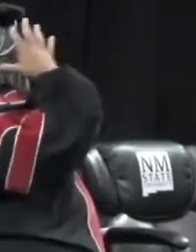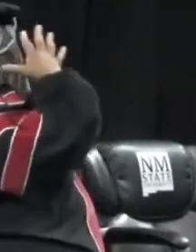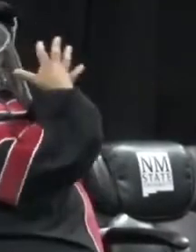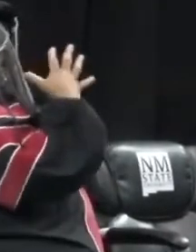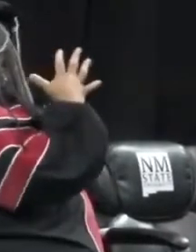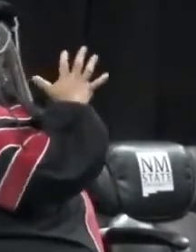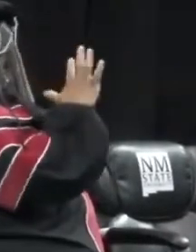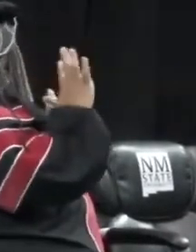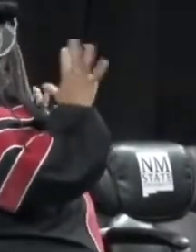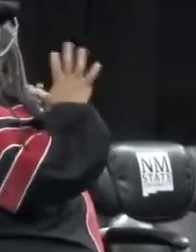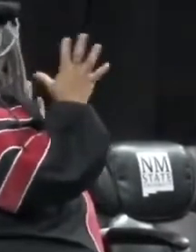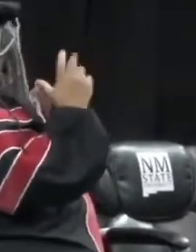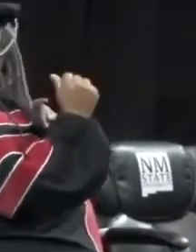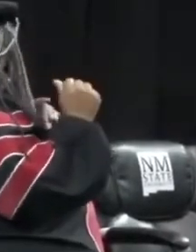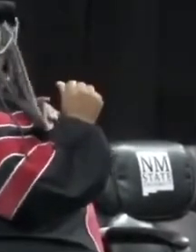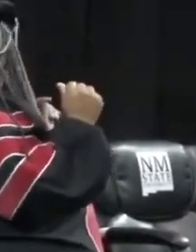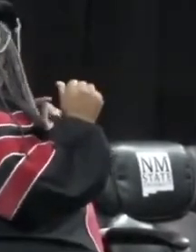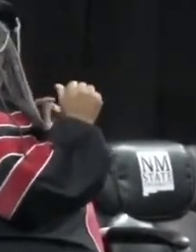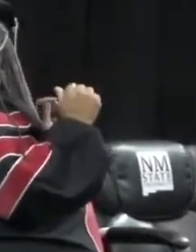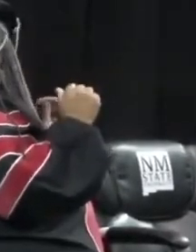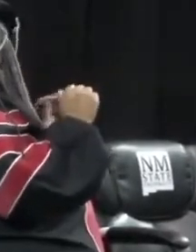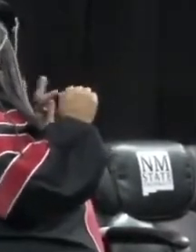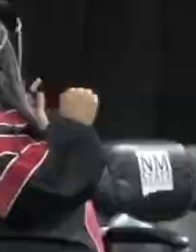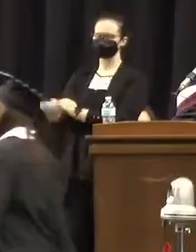Rebecca Erin Lackey.